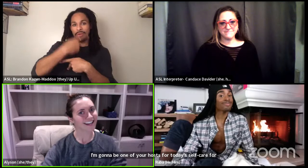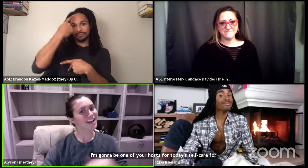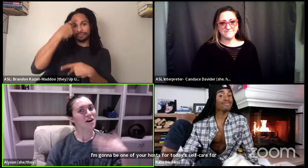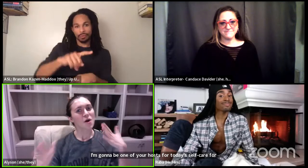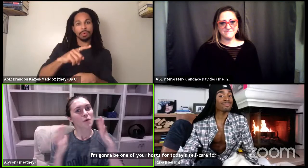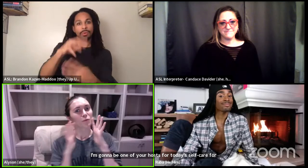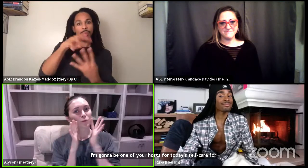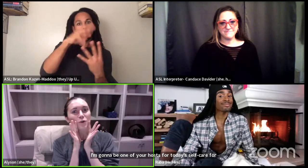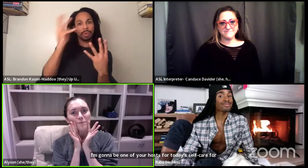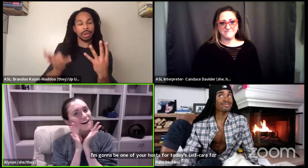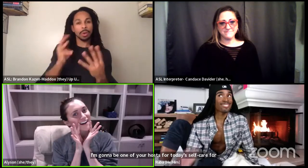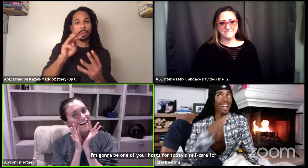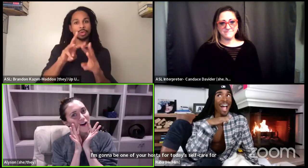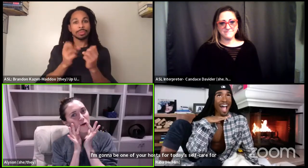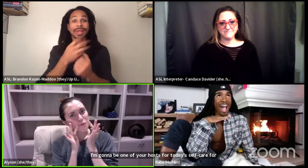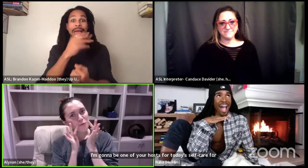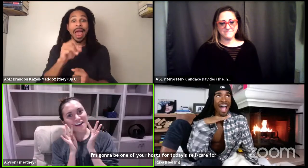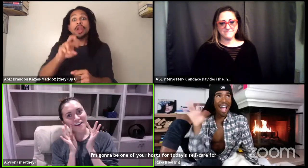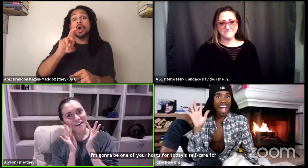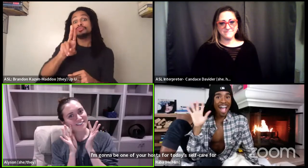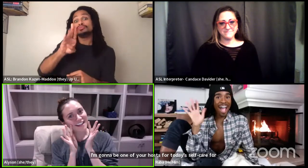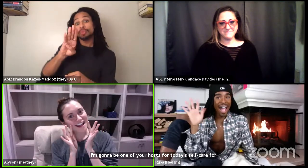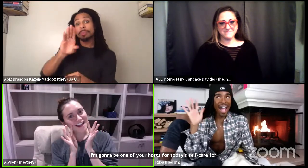alongside Rubo